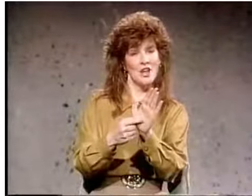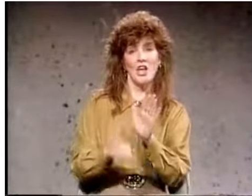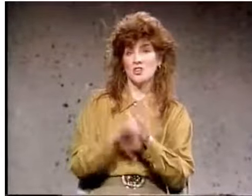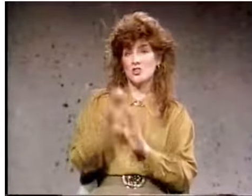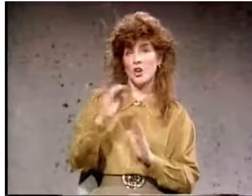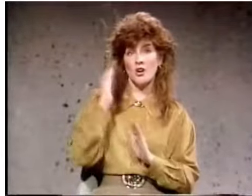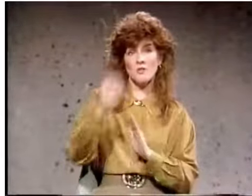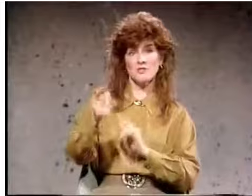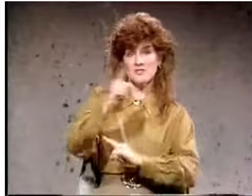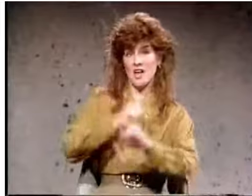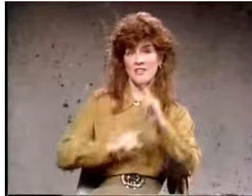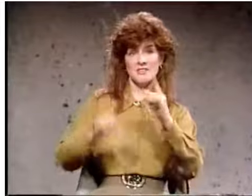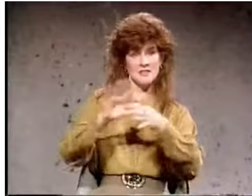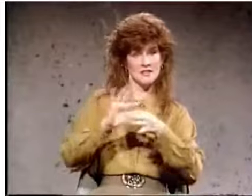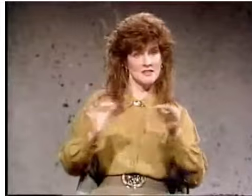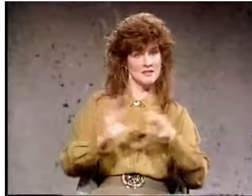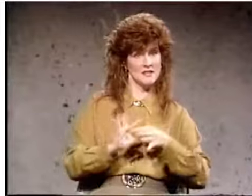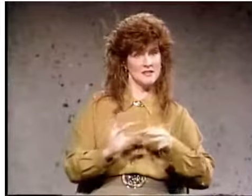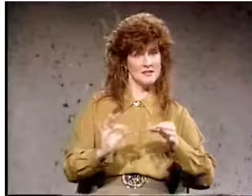Here are some more examples.